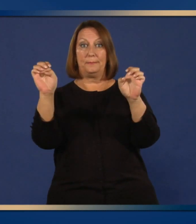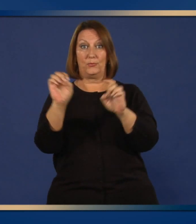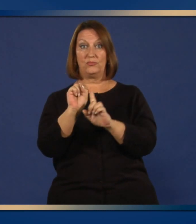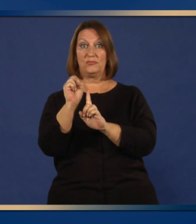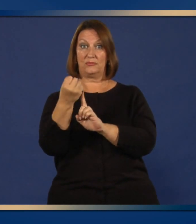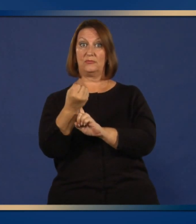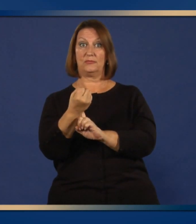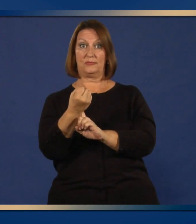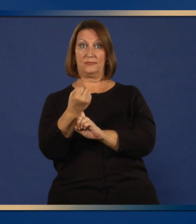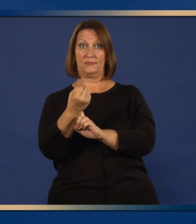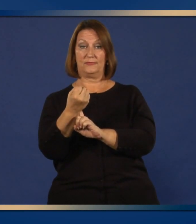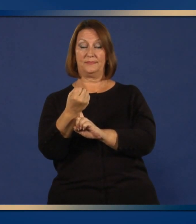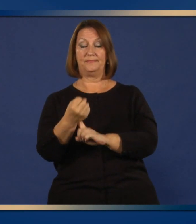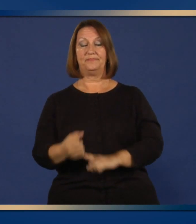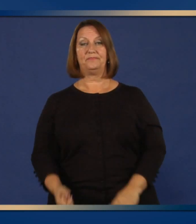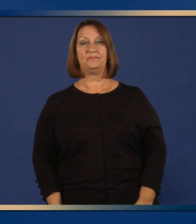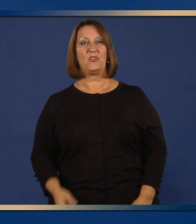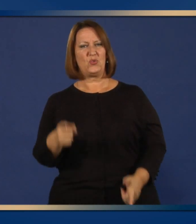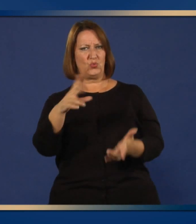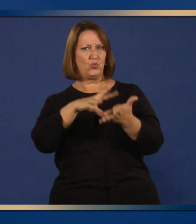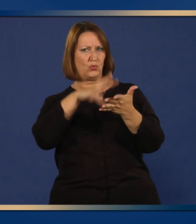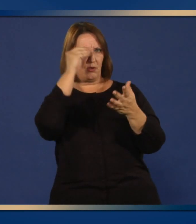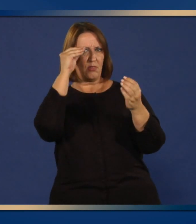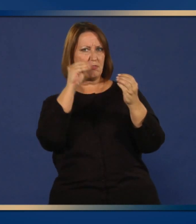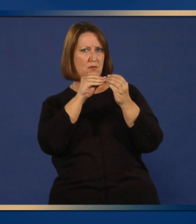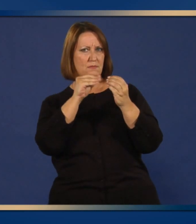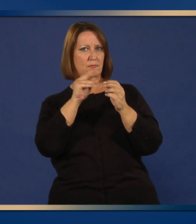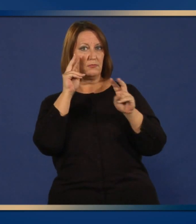Additional information can be found on